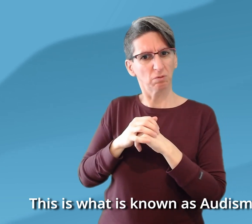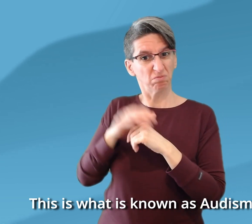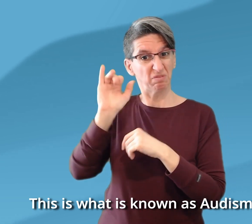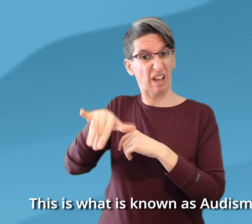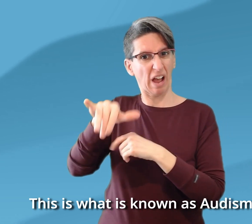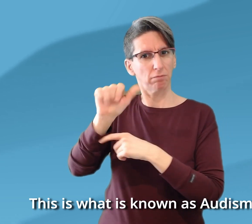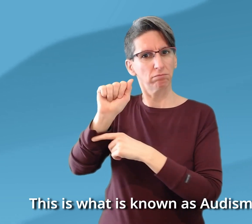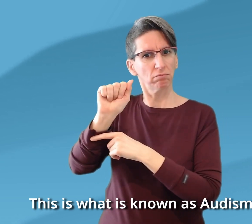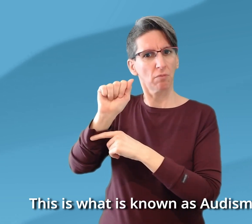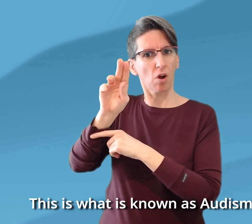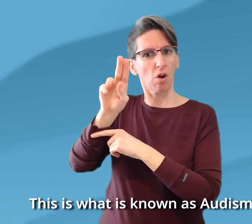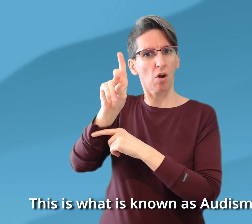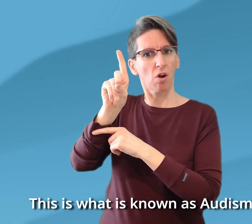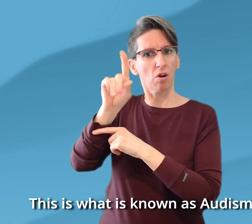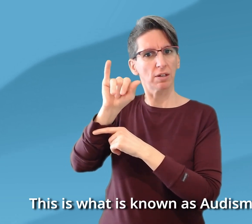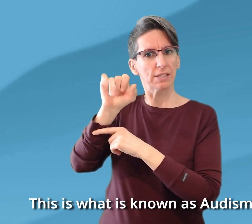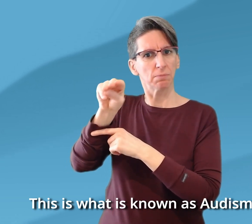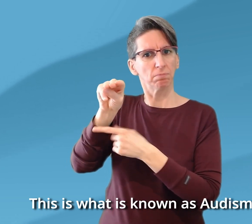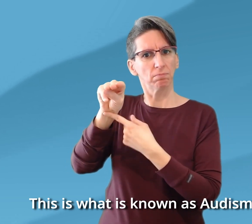This is what is known as autism,